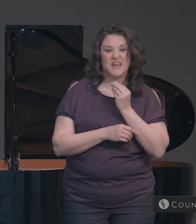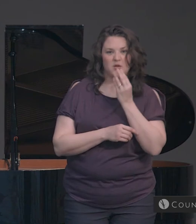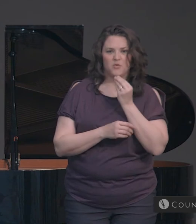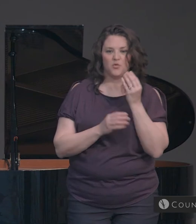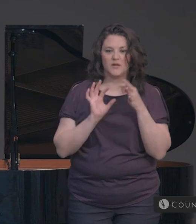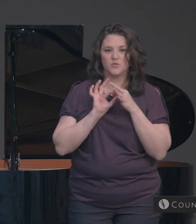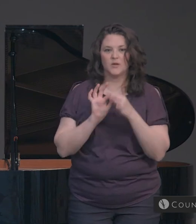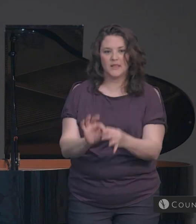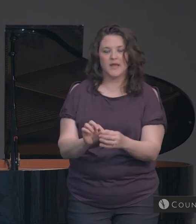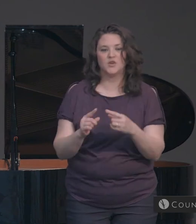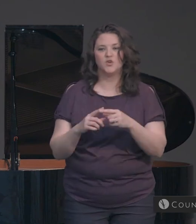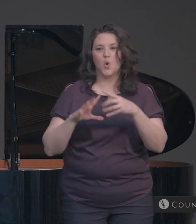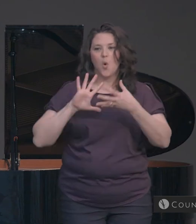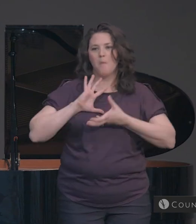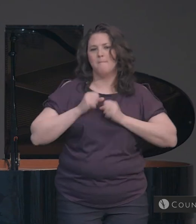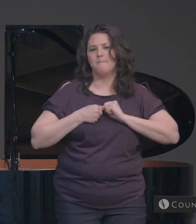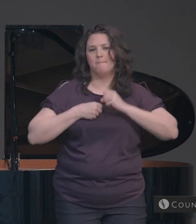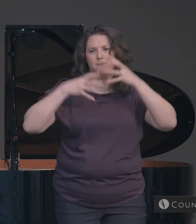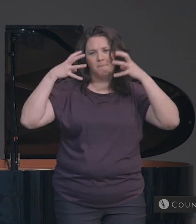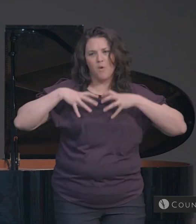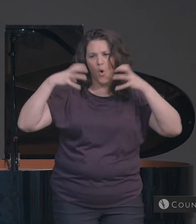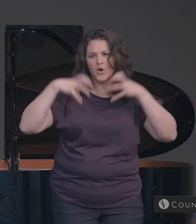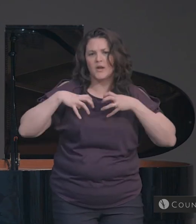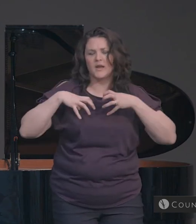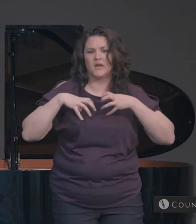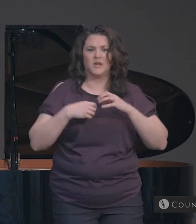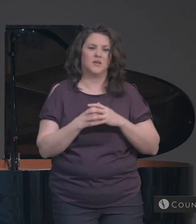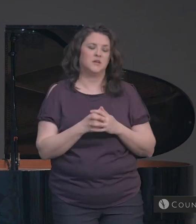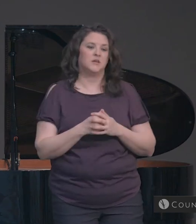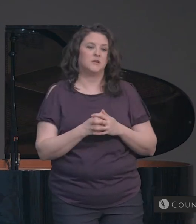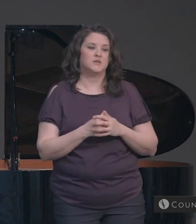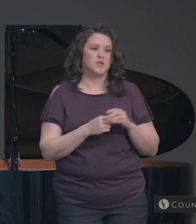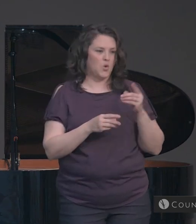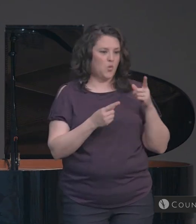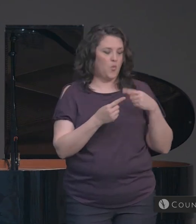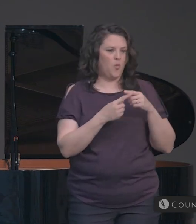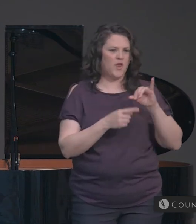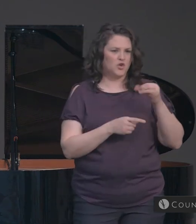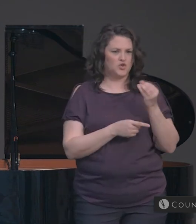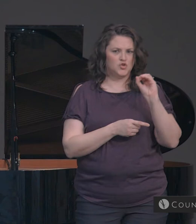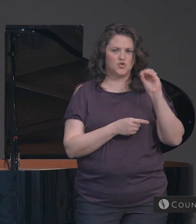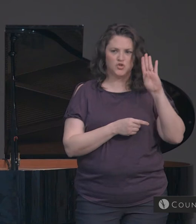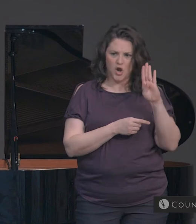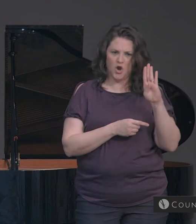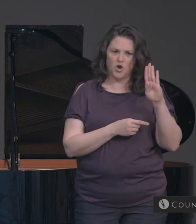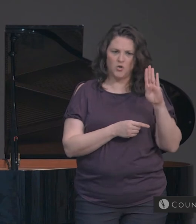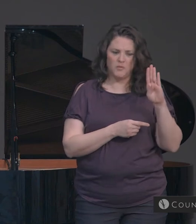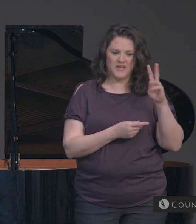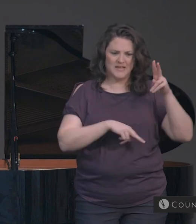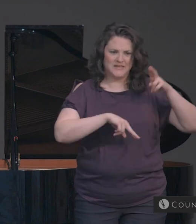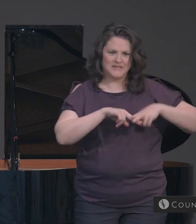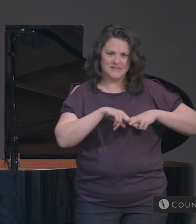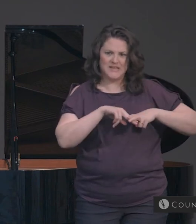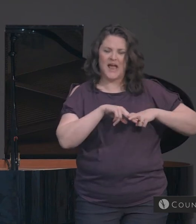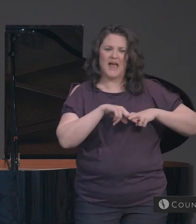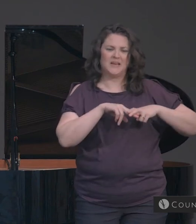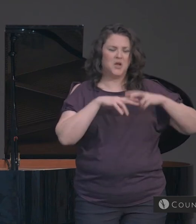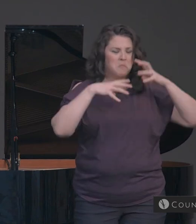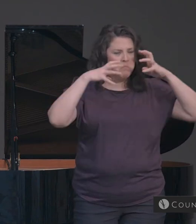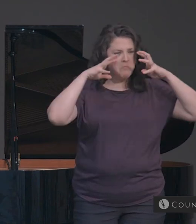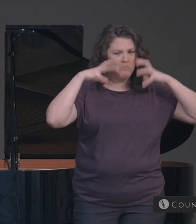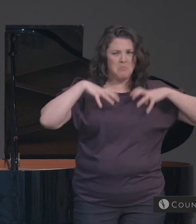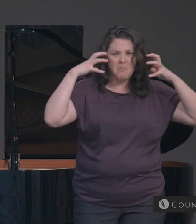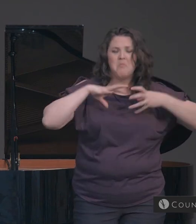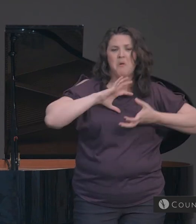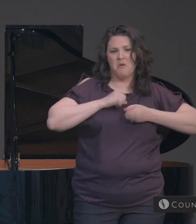mourning. What did Job do when he was mourning for his kids? He sat in dust and ashes, right?